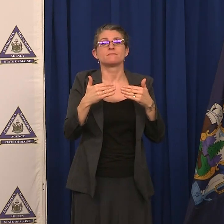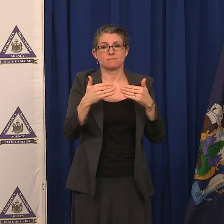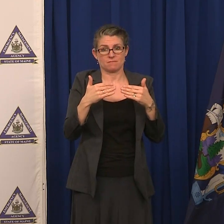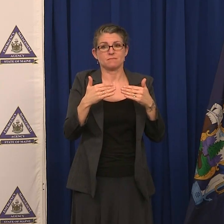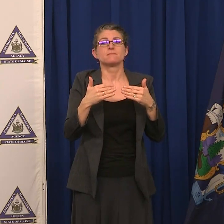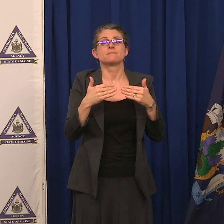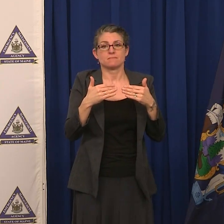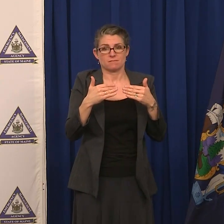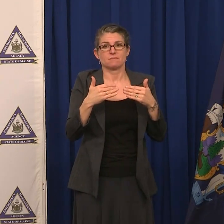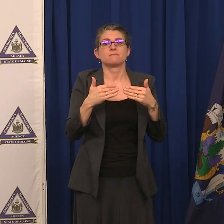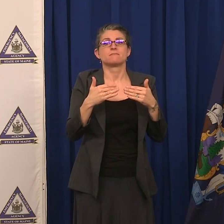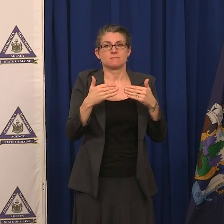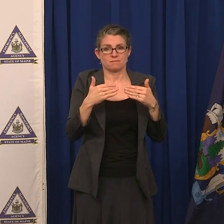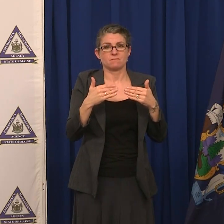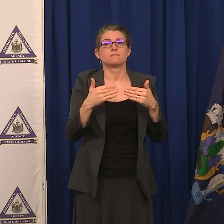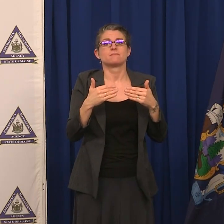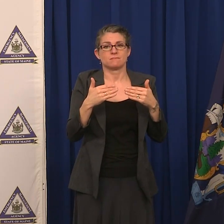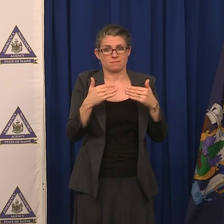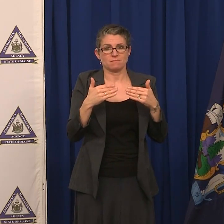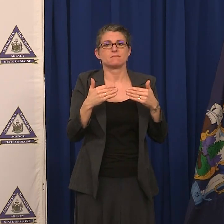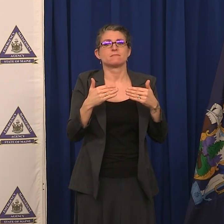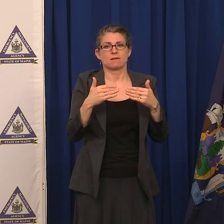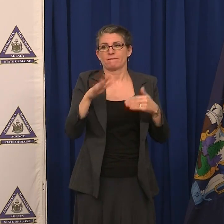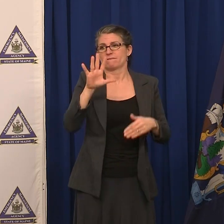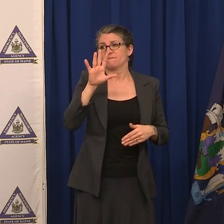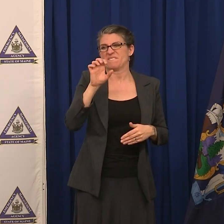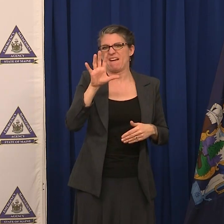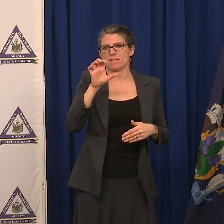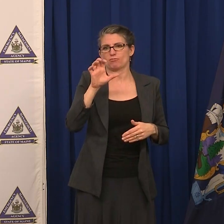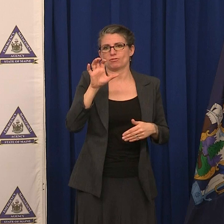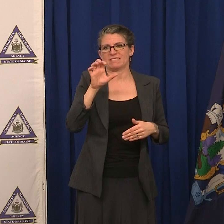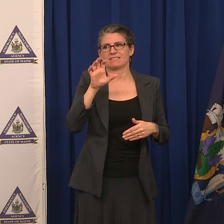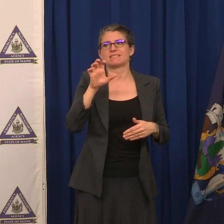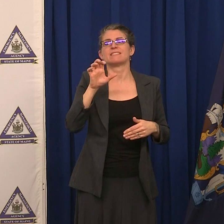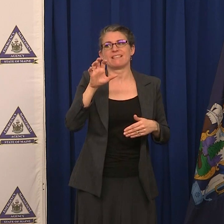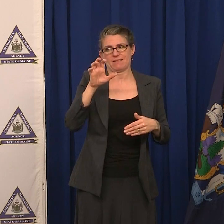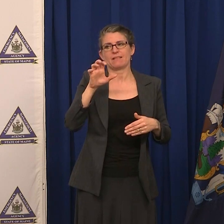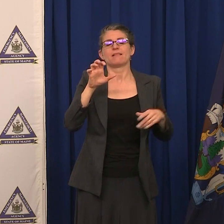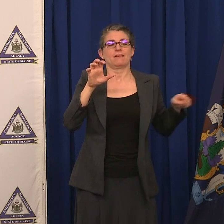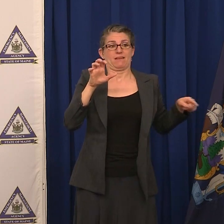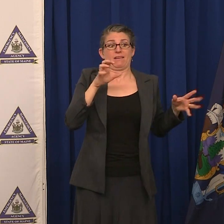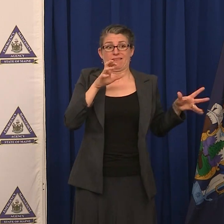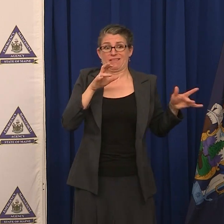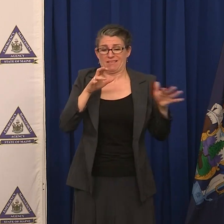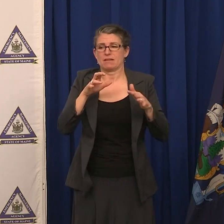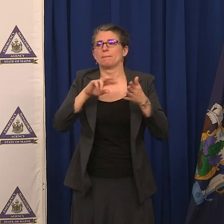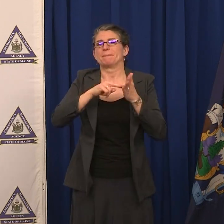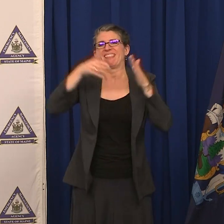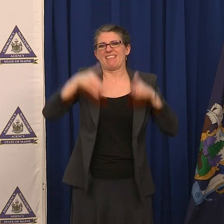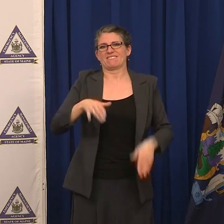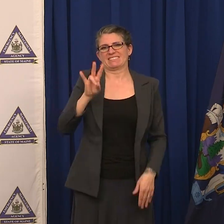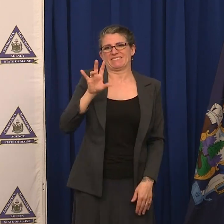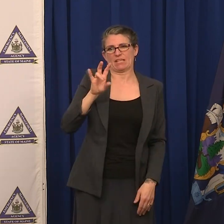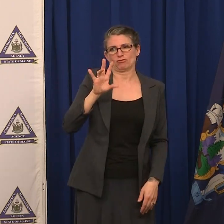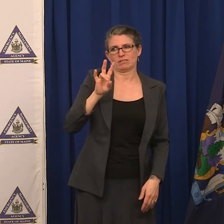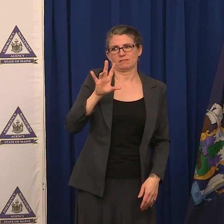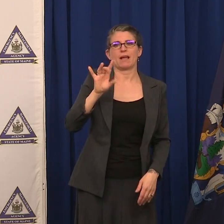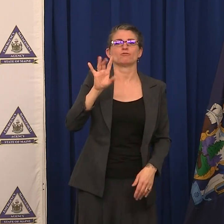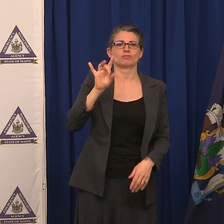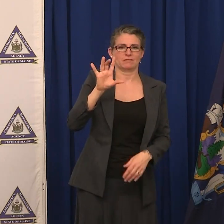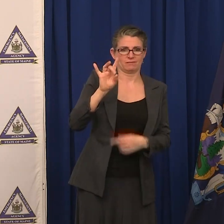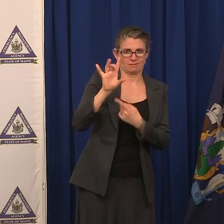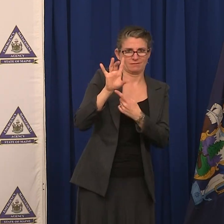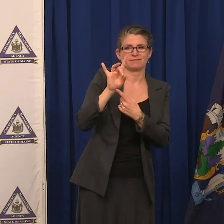about 500. So, Brad, it is possible that some of the additional cases we've seen are because our laboratory